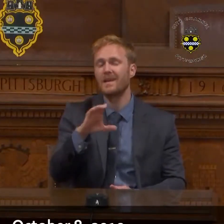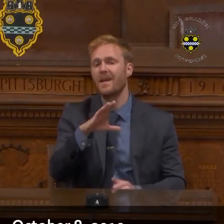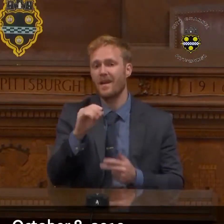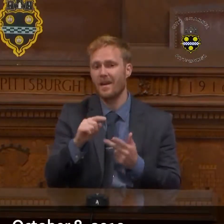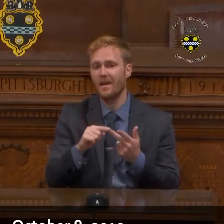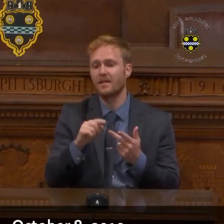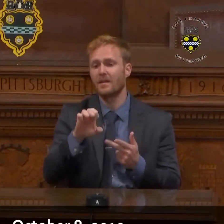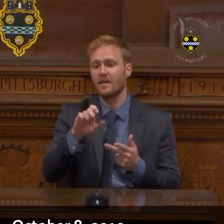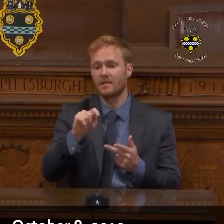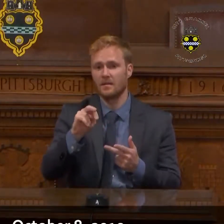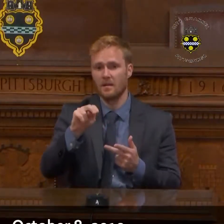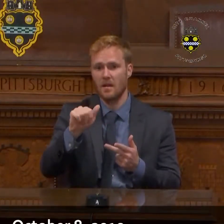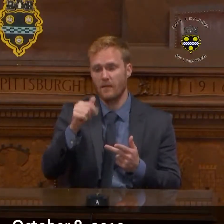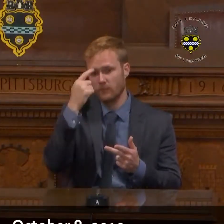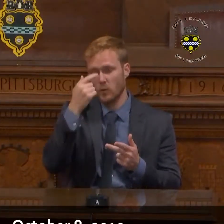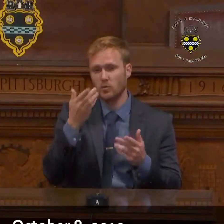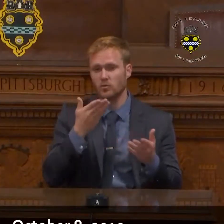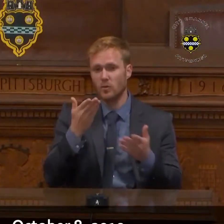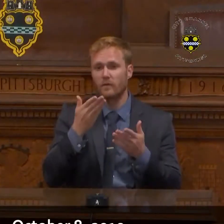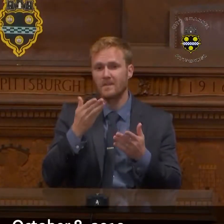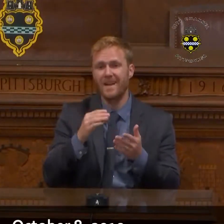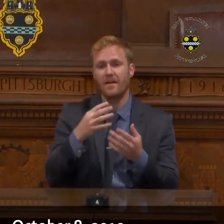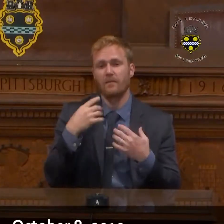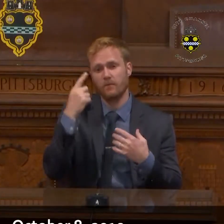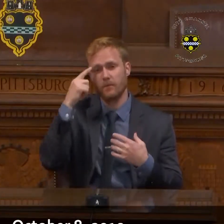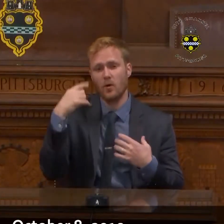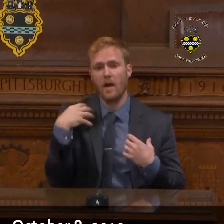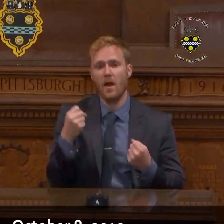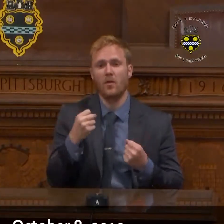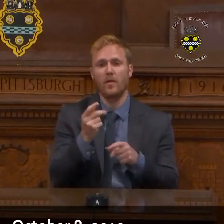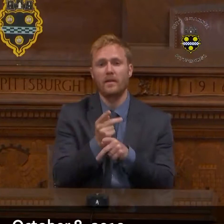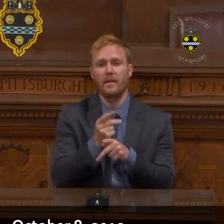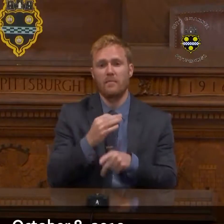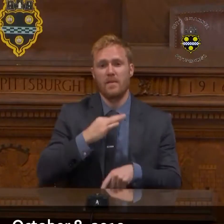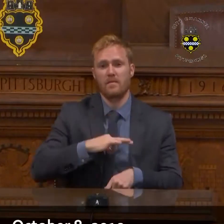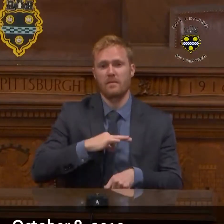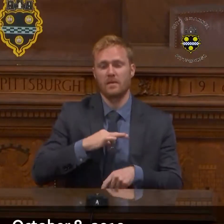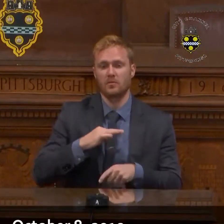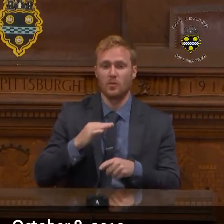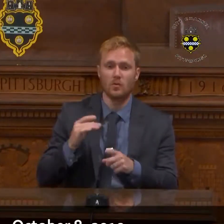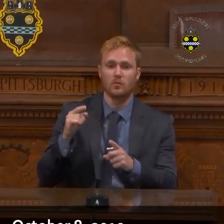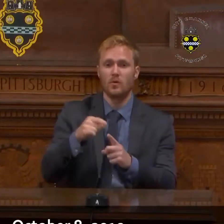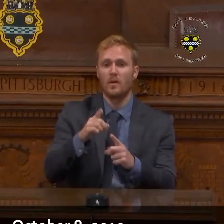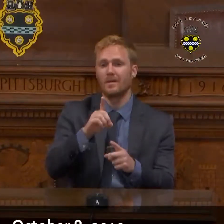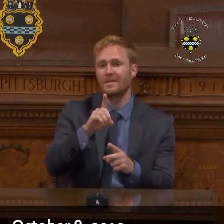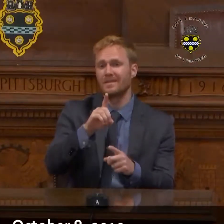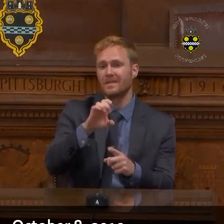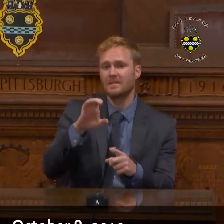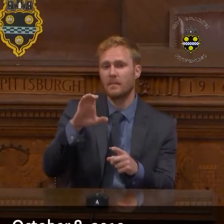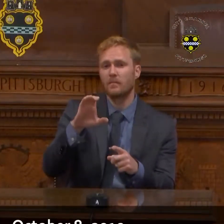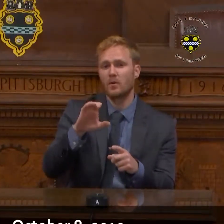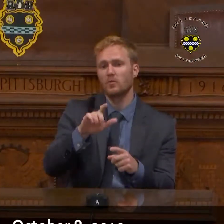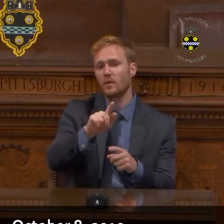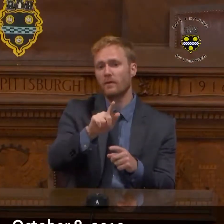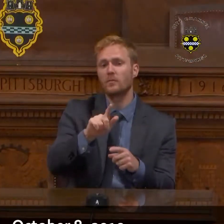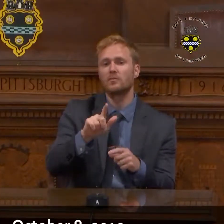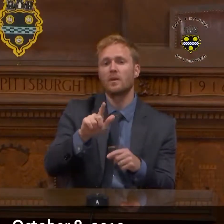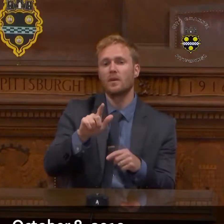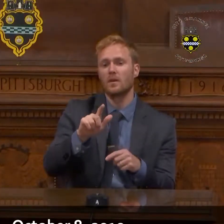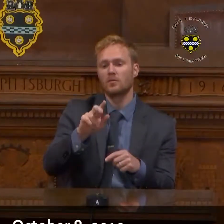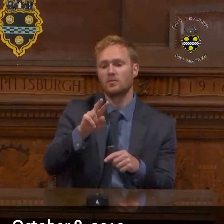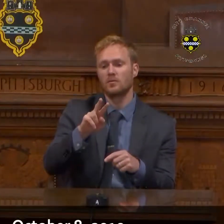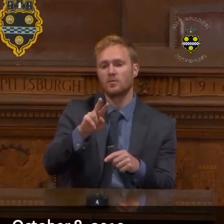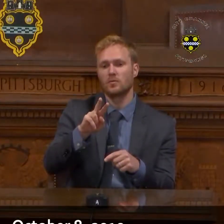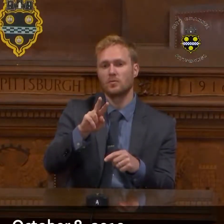to the provision of health care benefits through December 31st, 2022, and for the